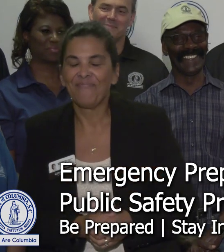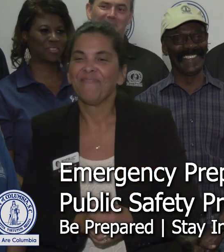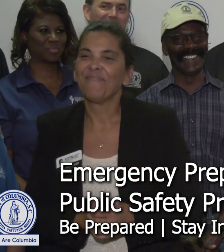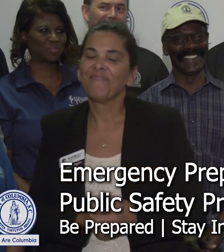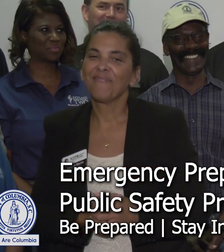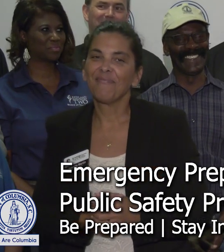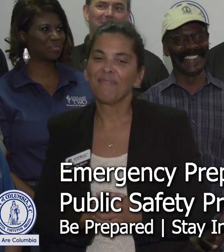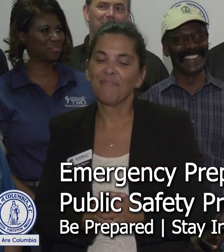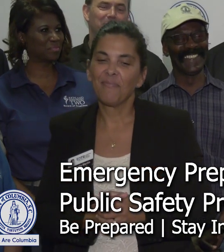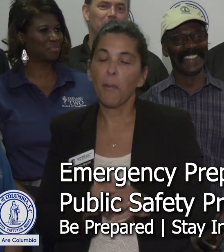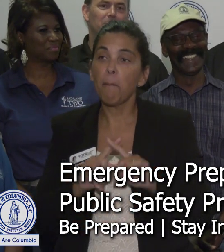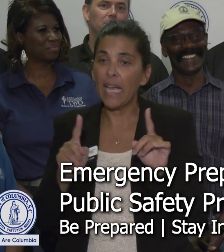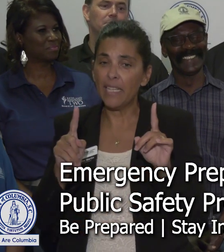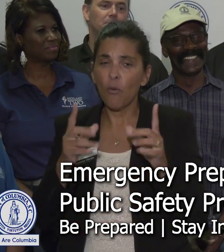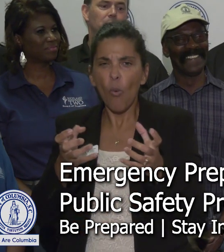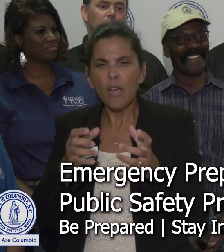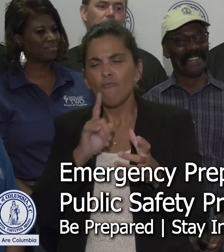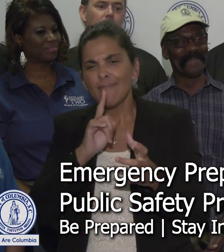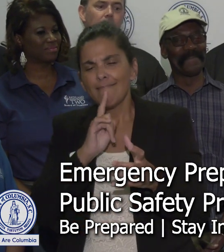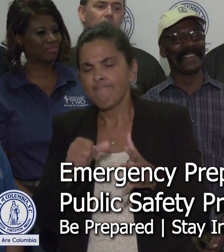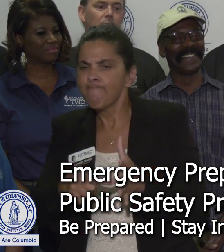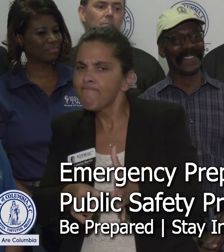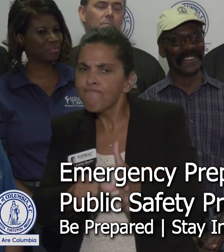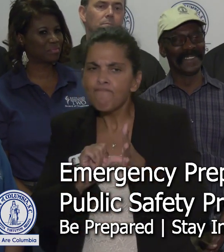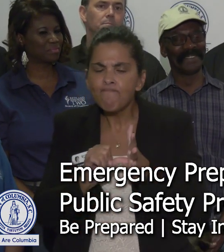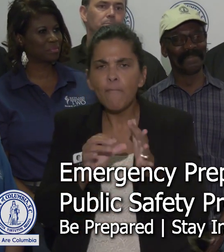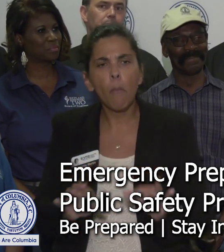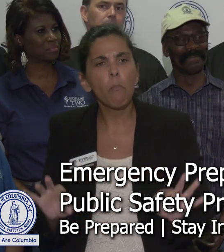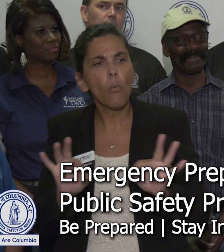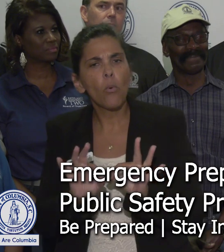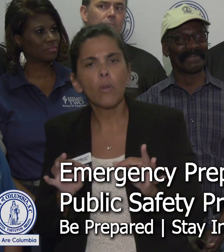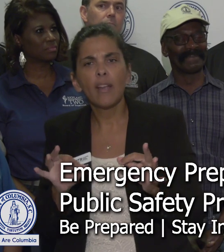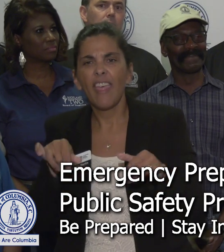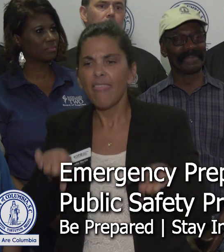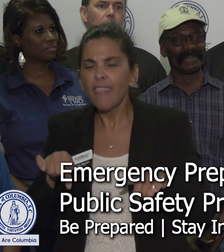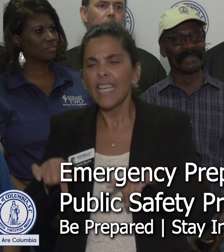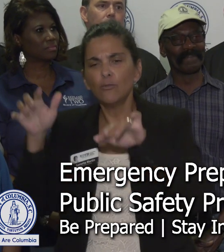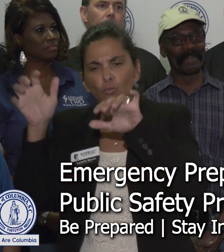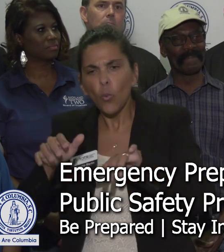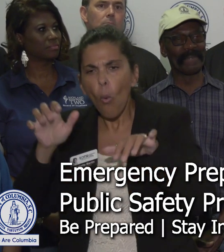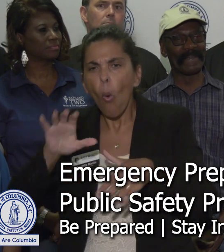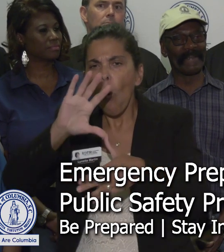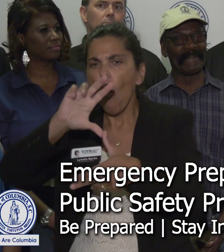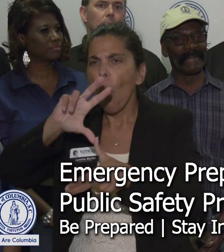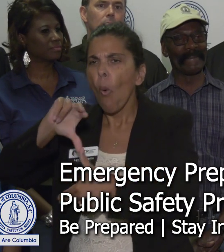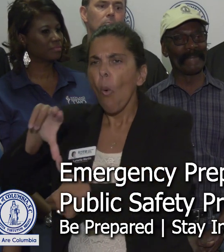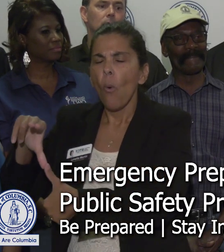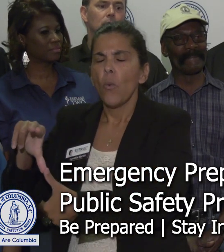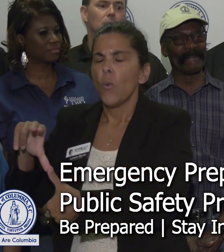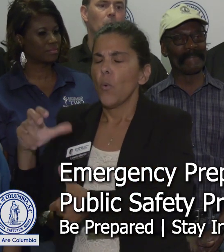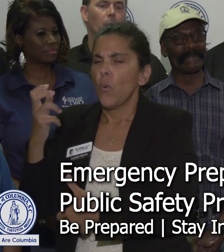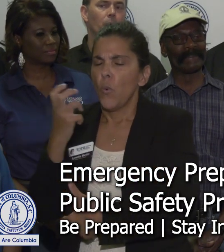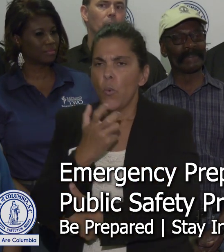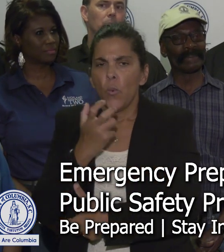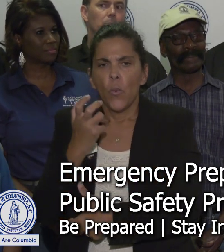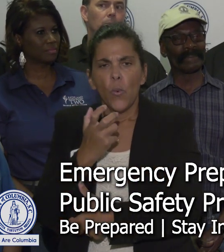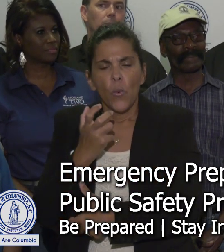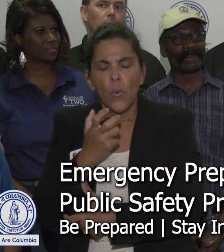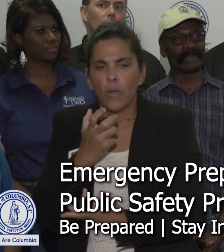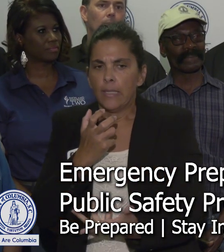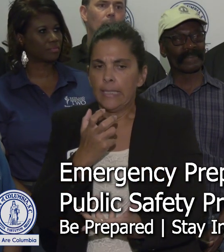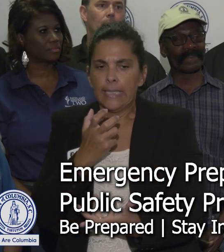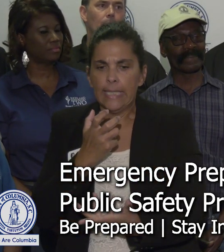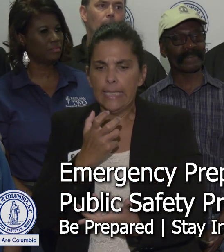But just want to emphasize, you know, this is a storm that's coming up, and we just want to encourage the folks out